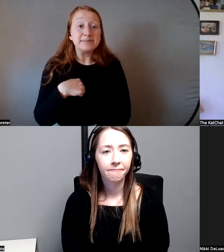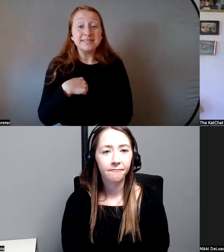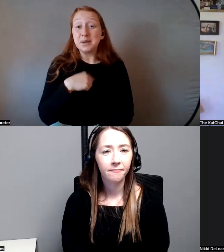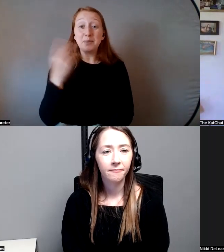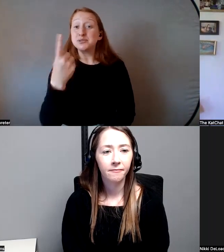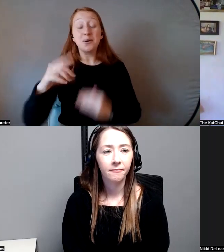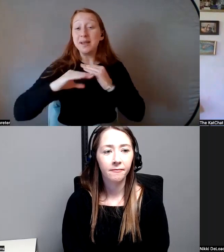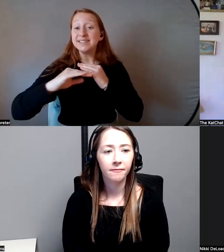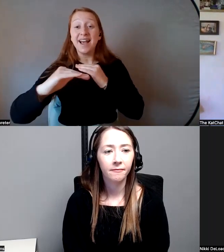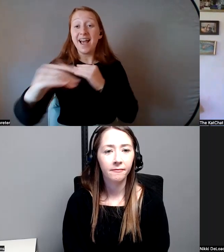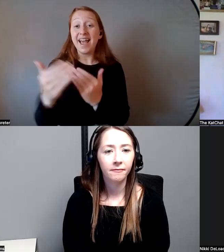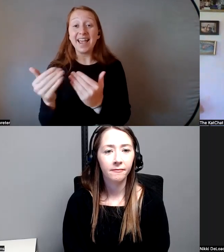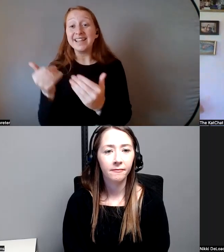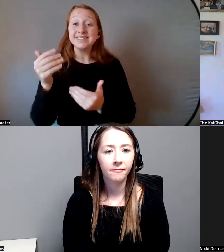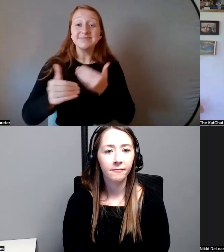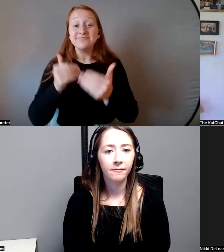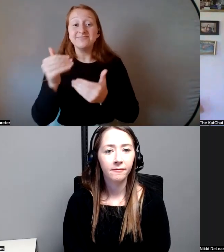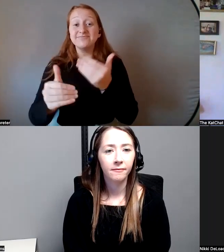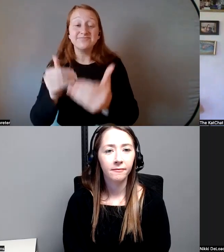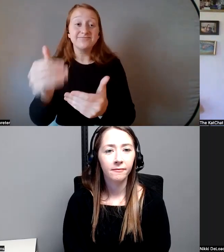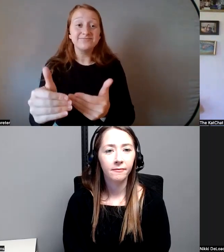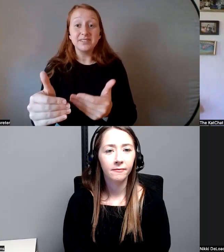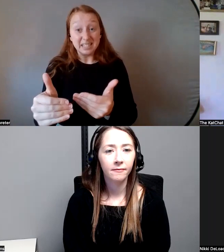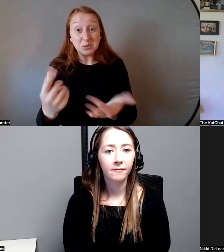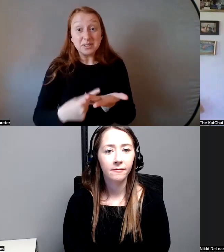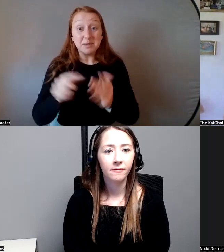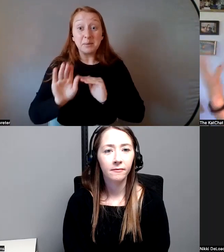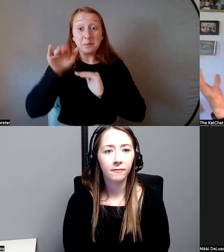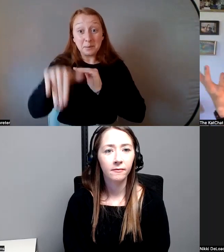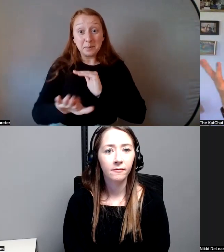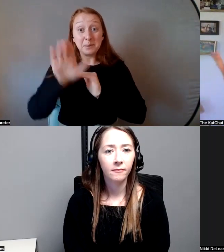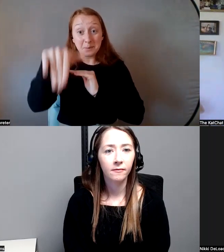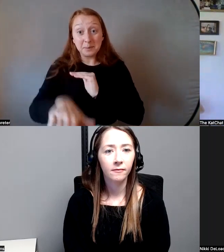this. Like you said, the few bumps in the road,